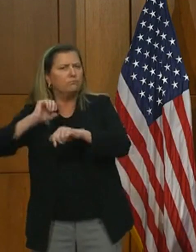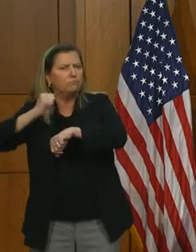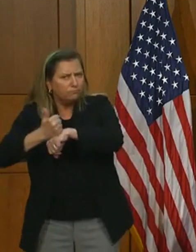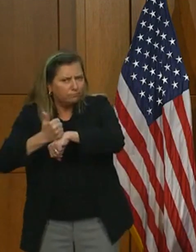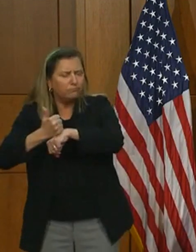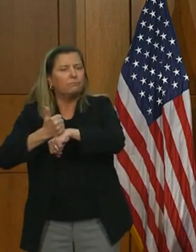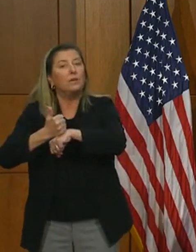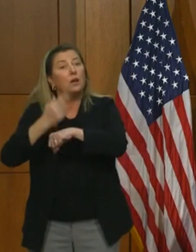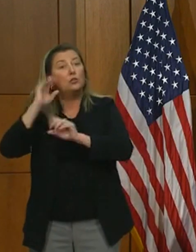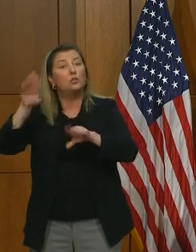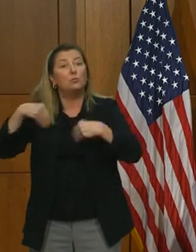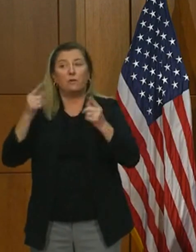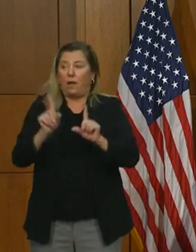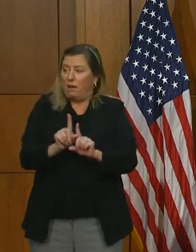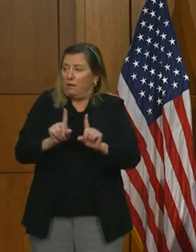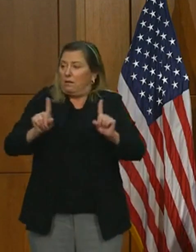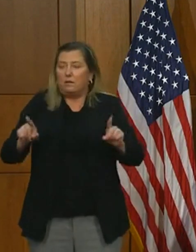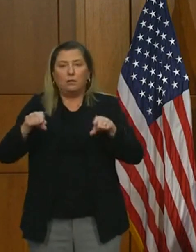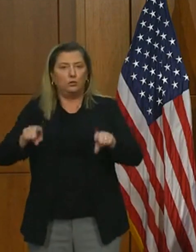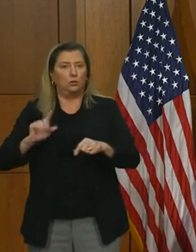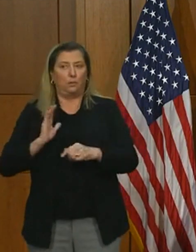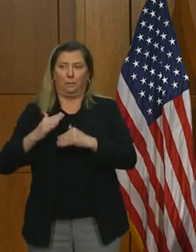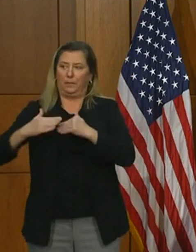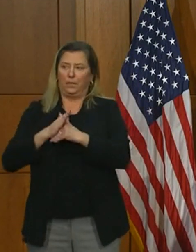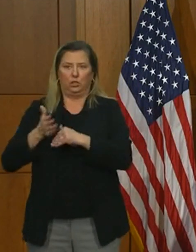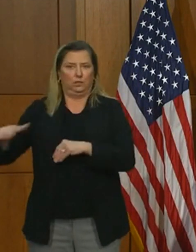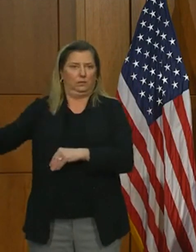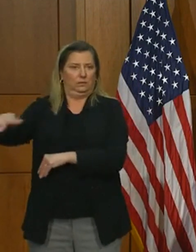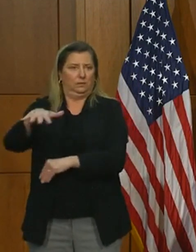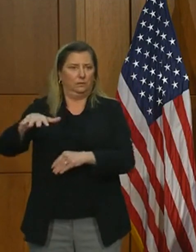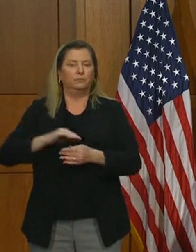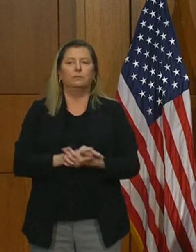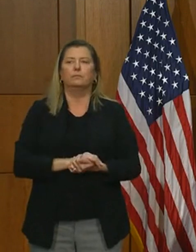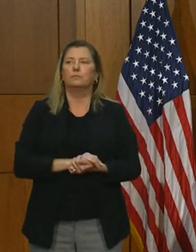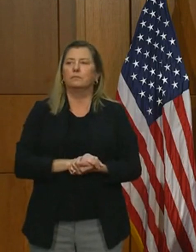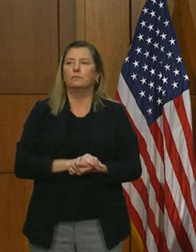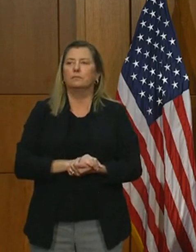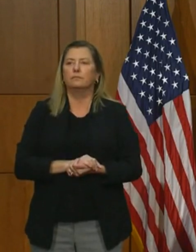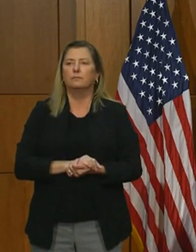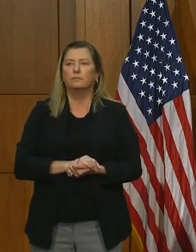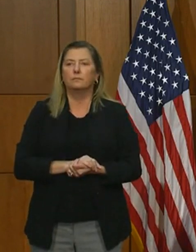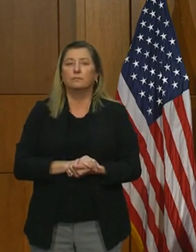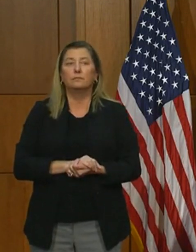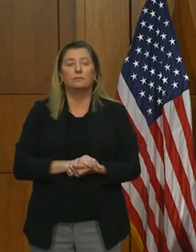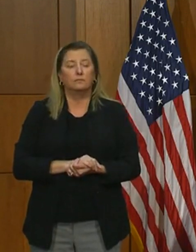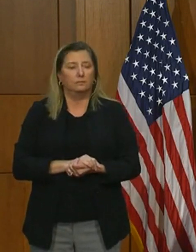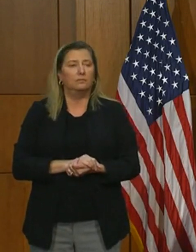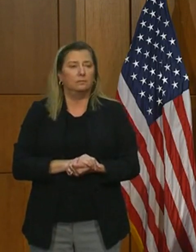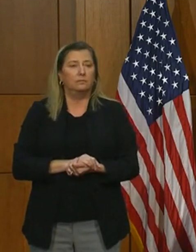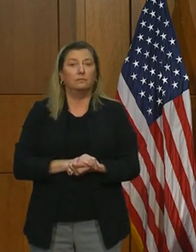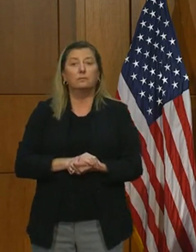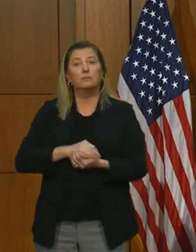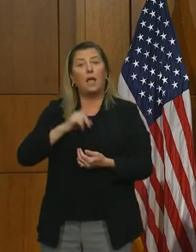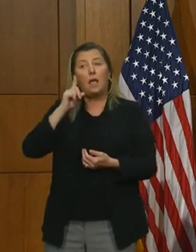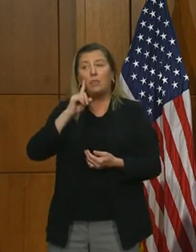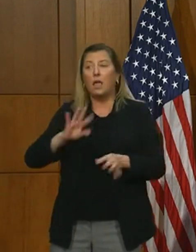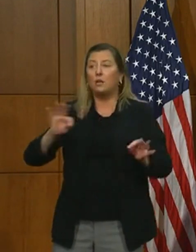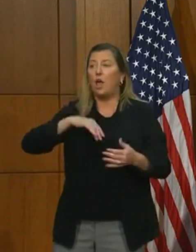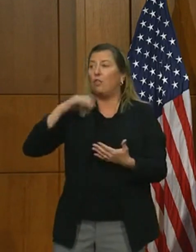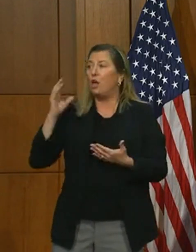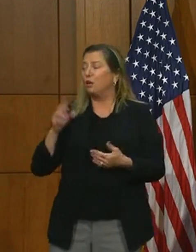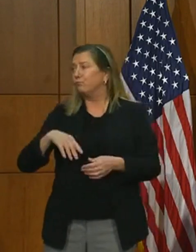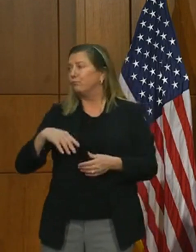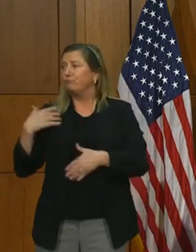order to provide distancing at our beaches. We must not take this opportunity for granted,